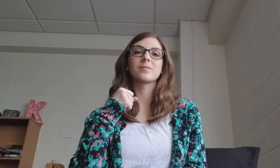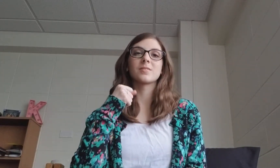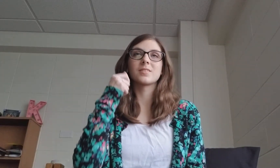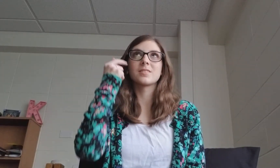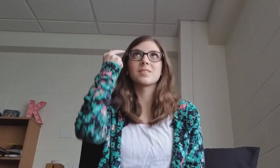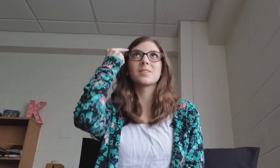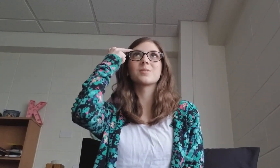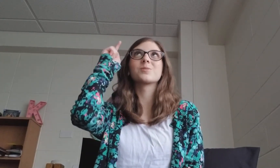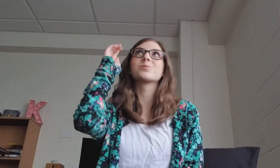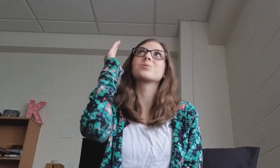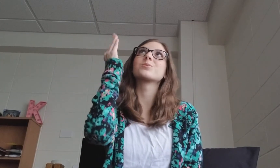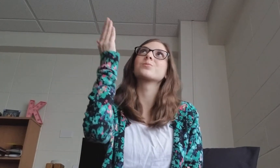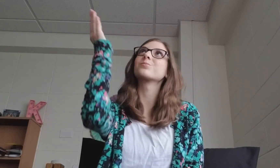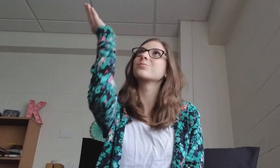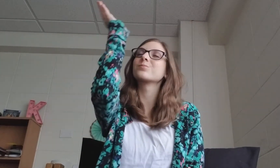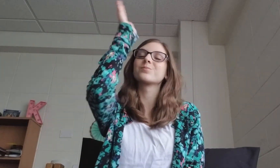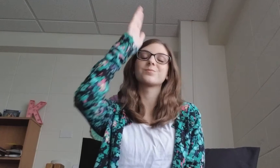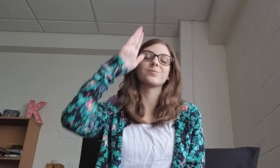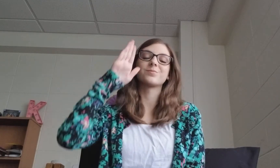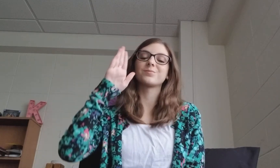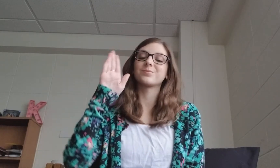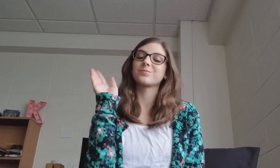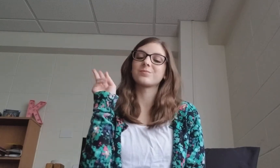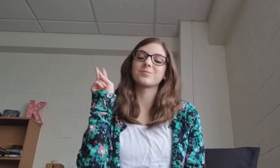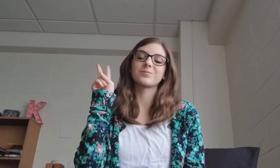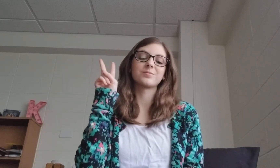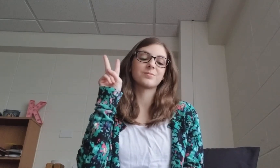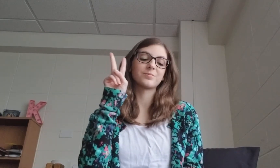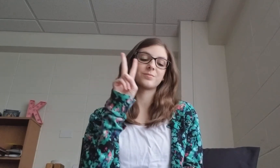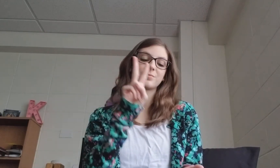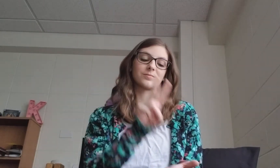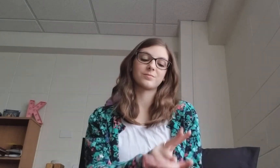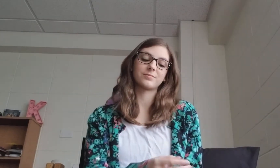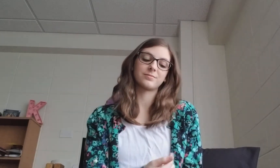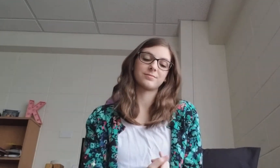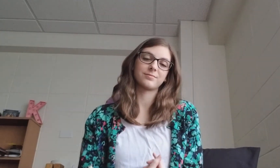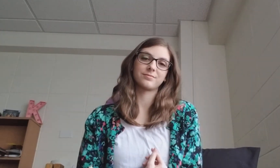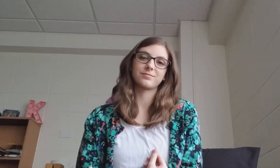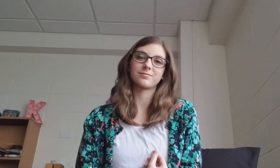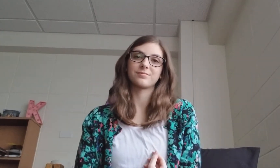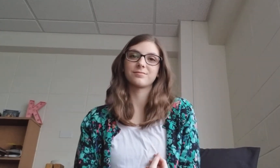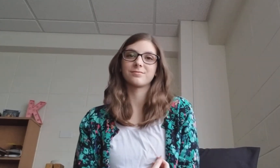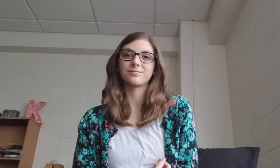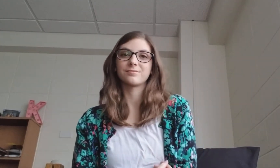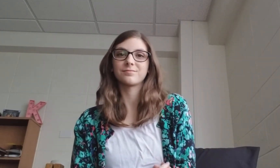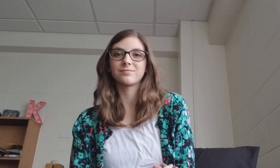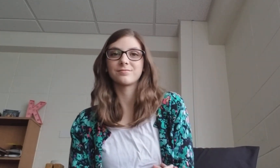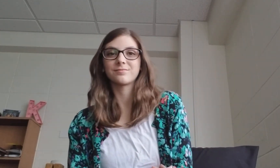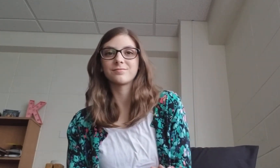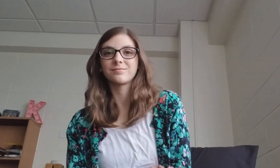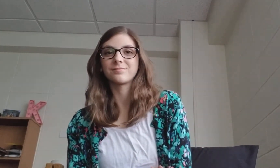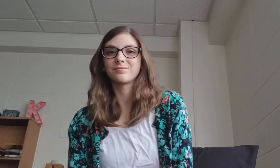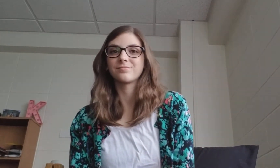For you have never failed me yet Your